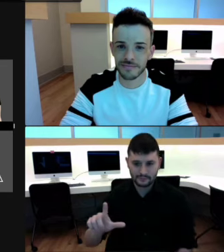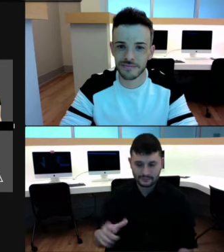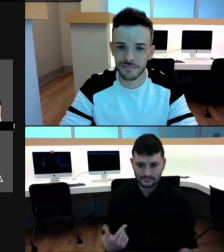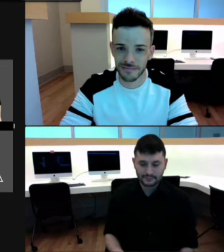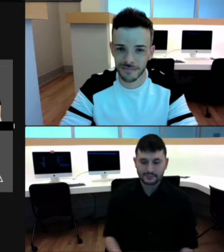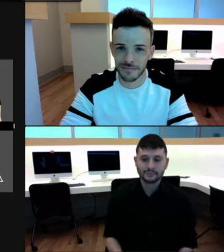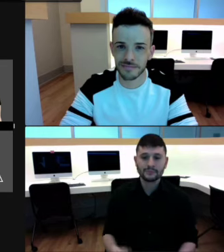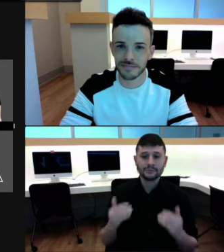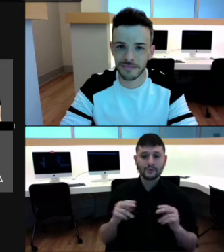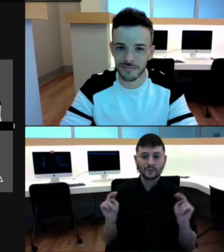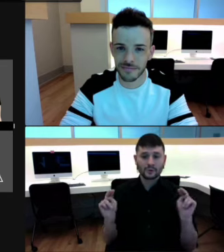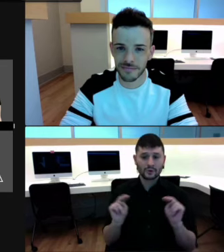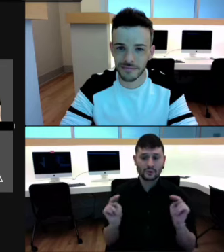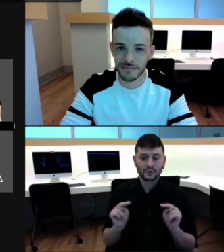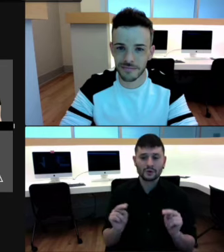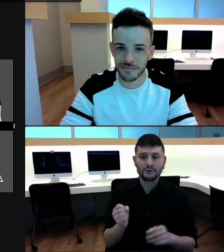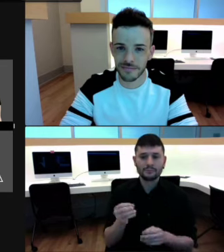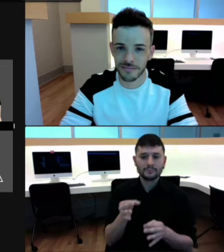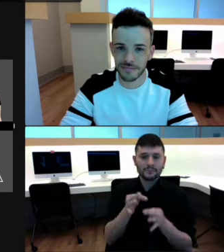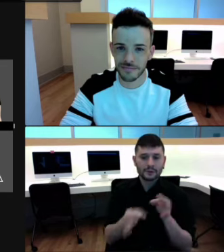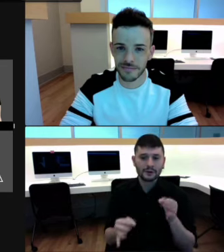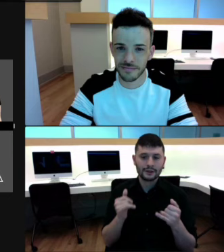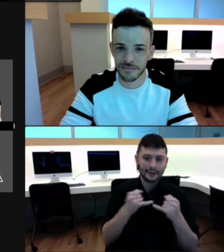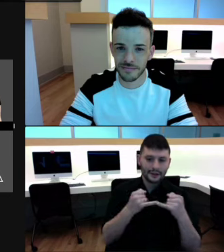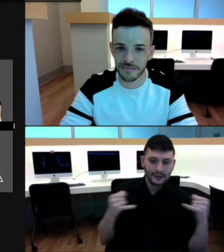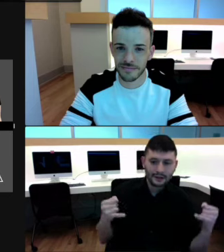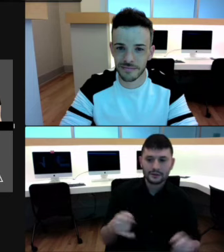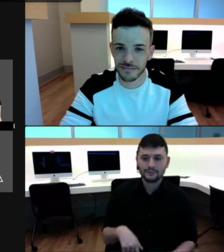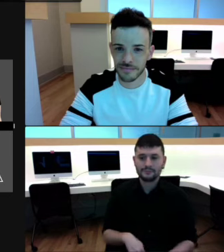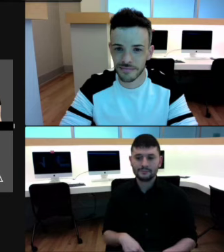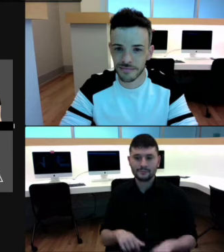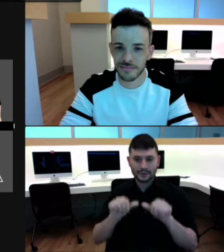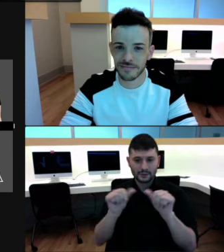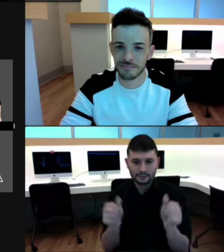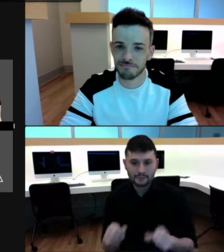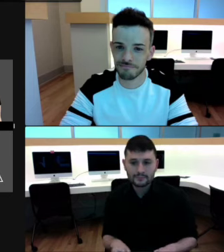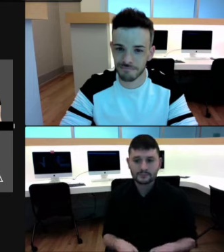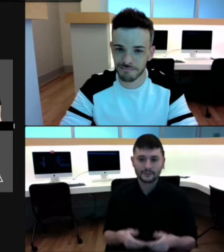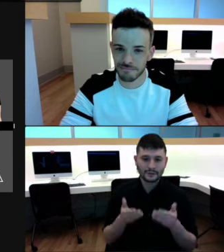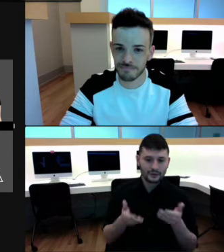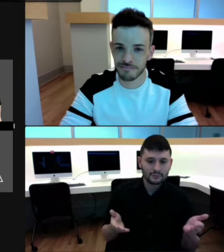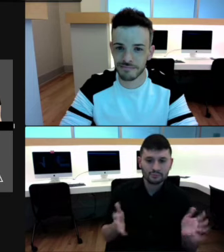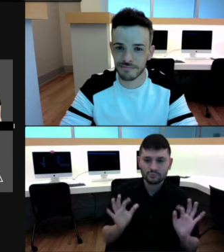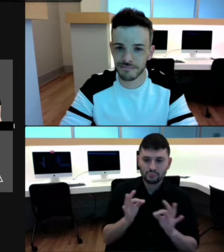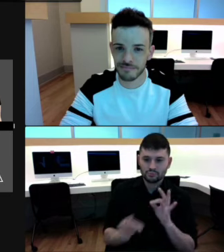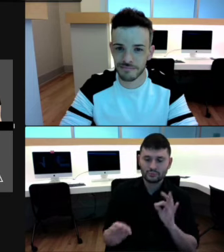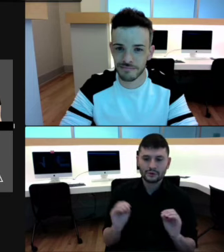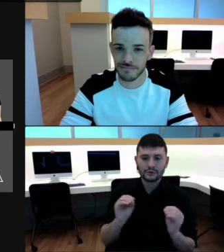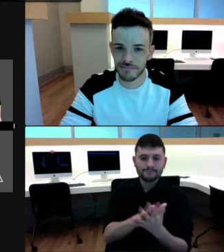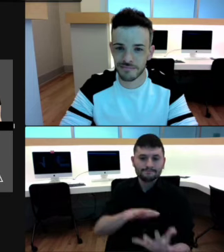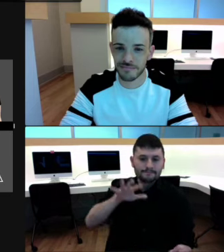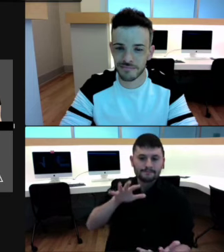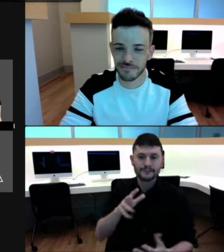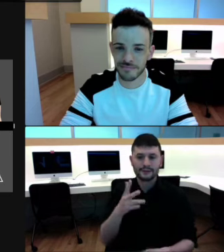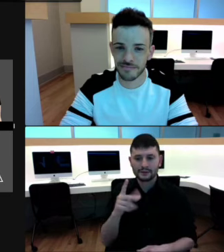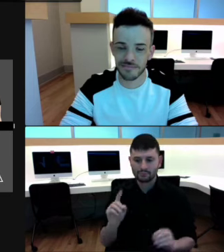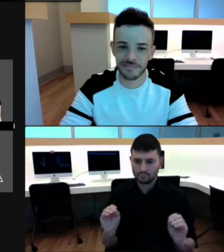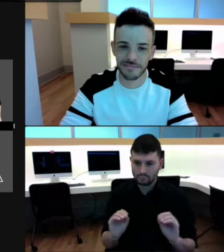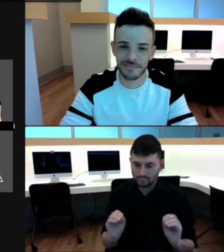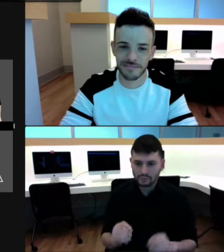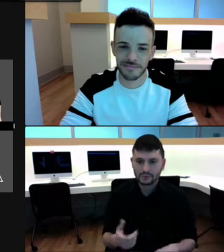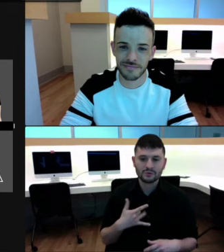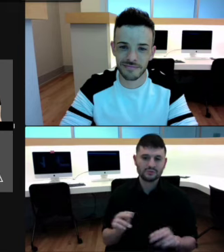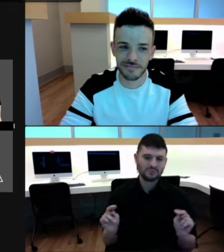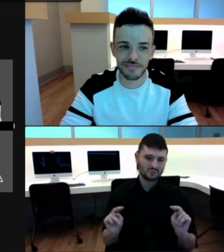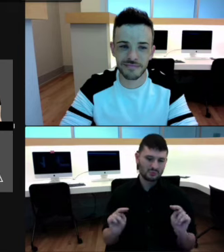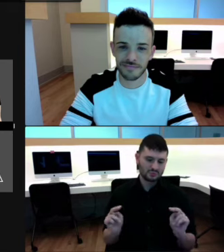ASL. Neutral gestures are shapes, lines, outlines of things with minimal to no